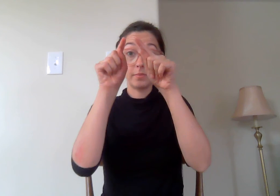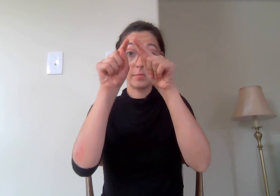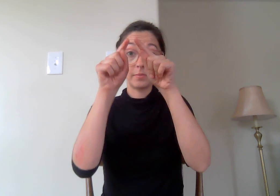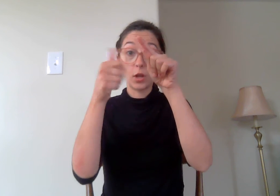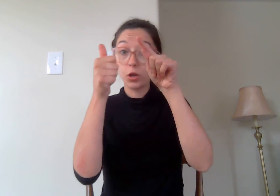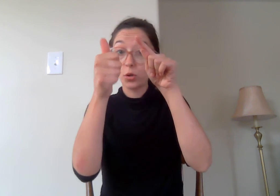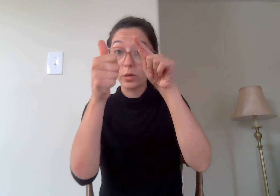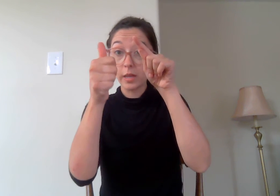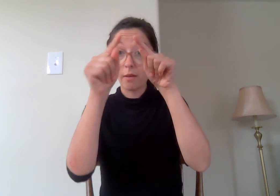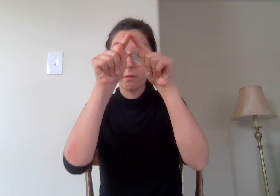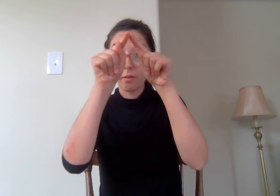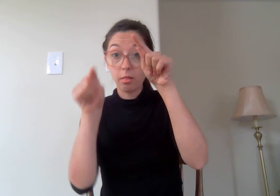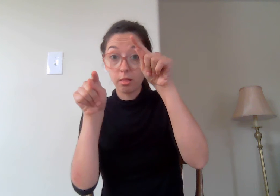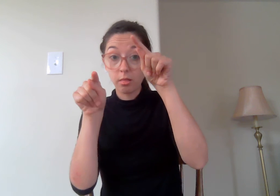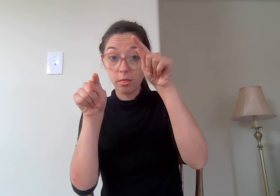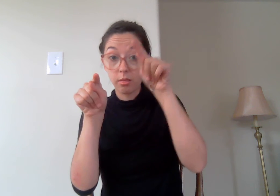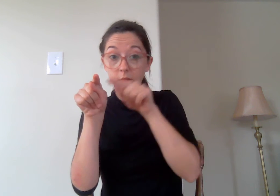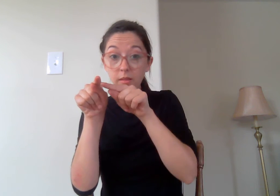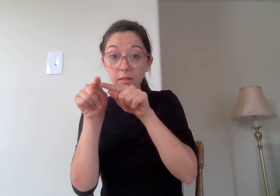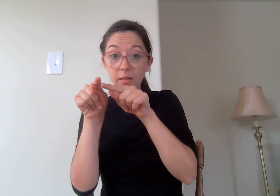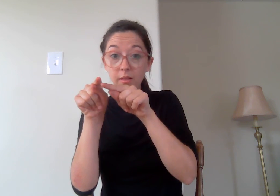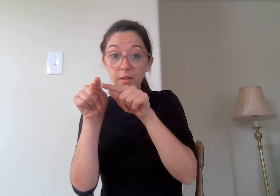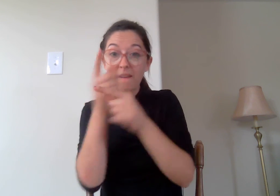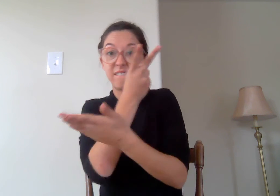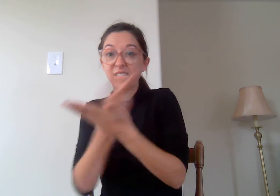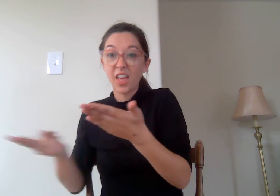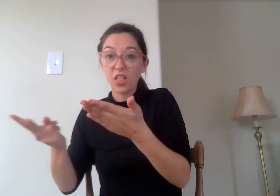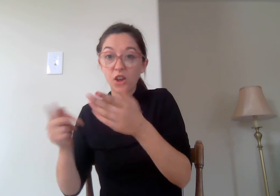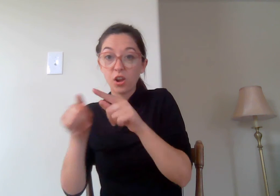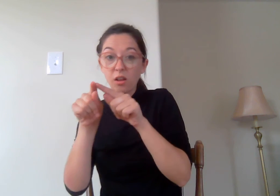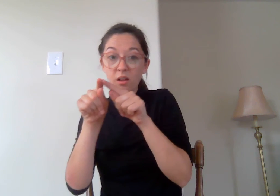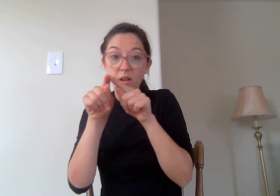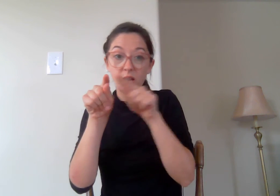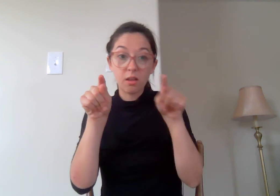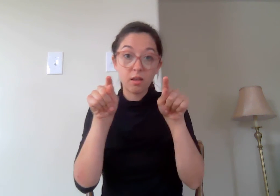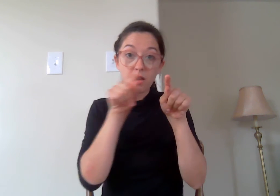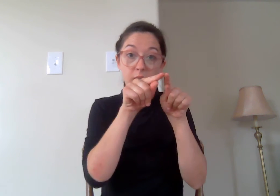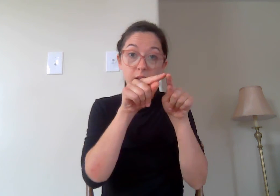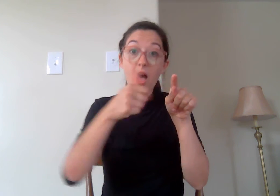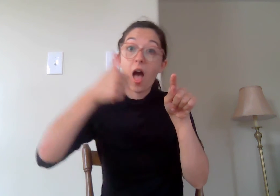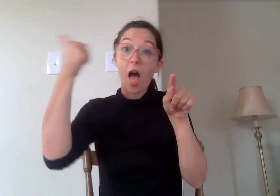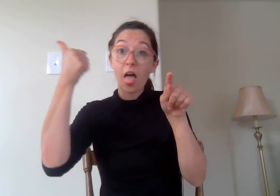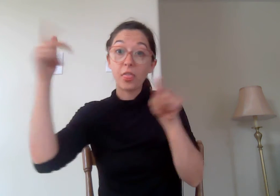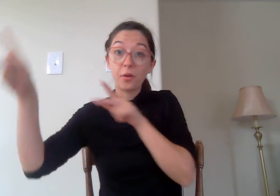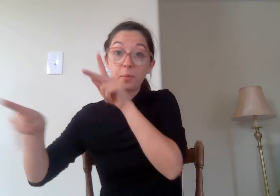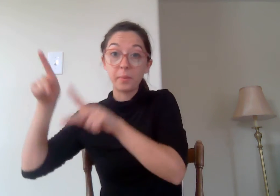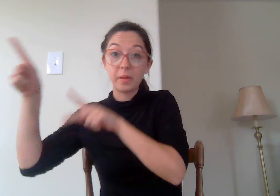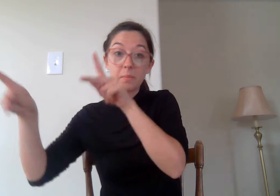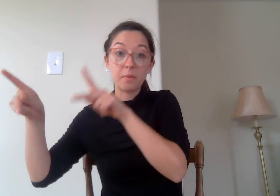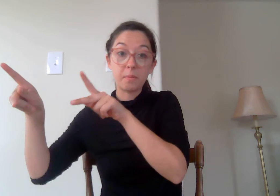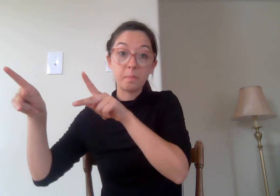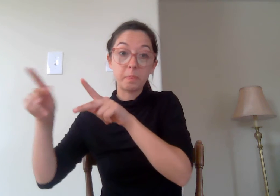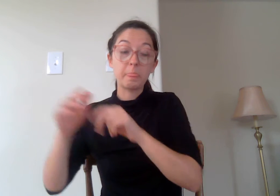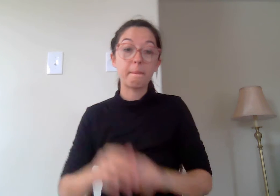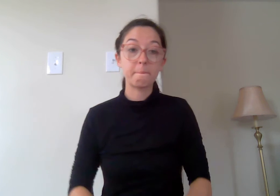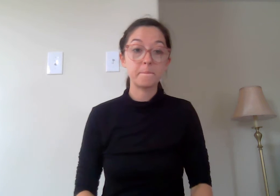me. But the way you feel, think, and act impacts your future, and it also impacts how you